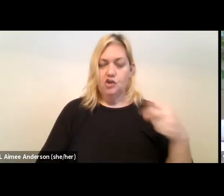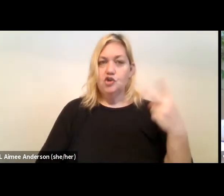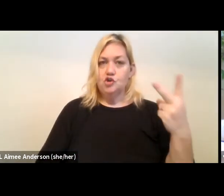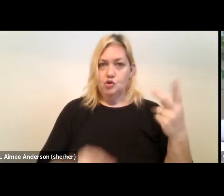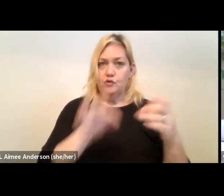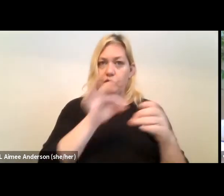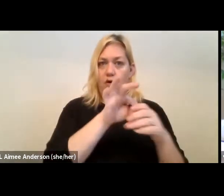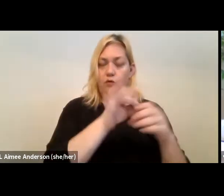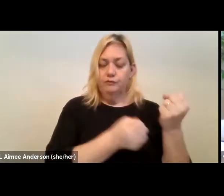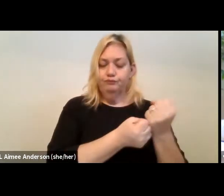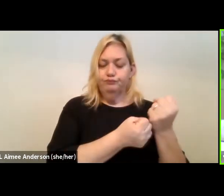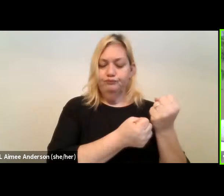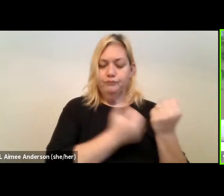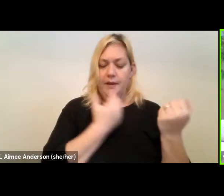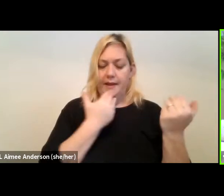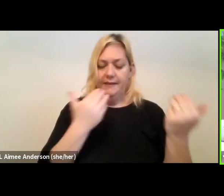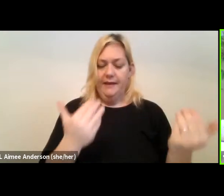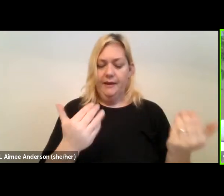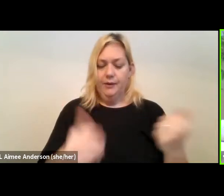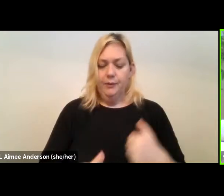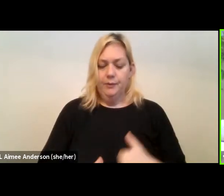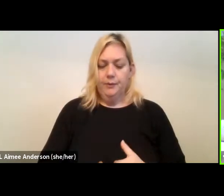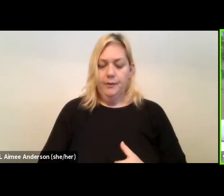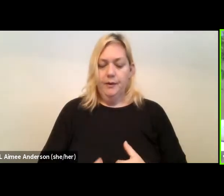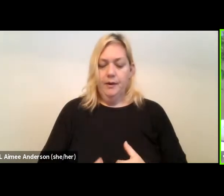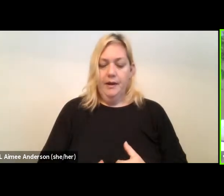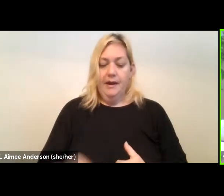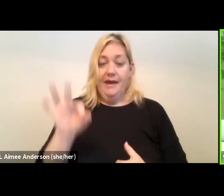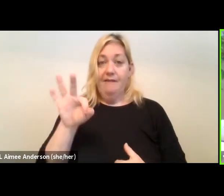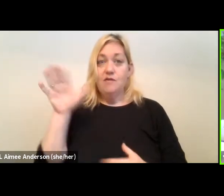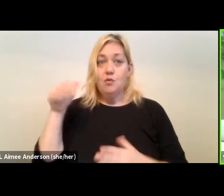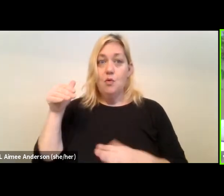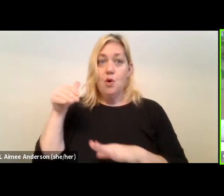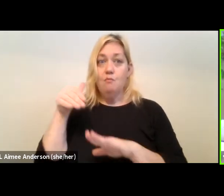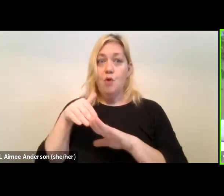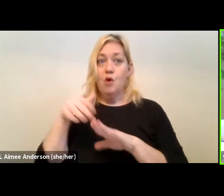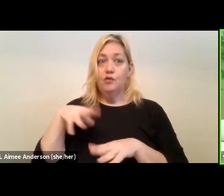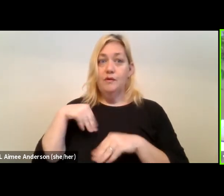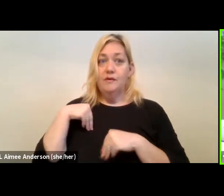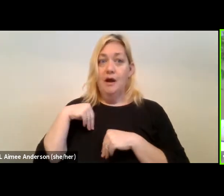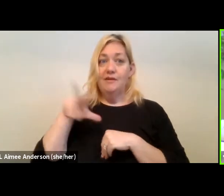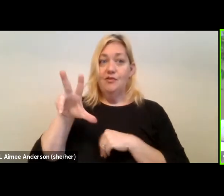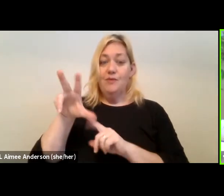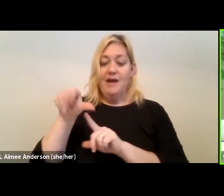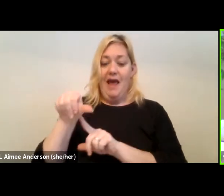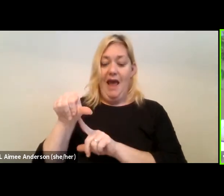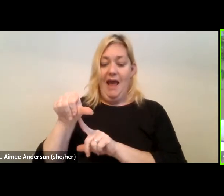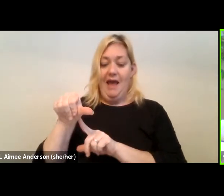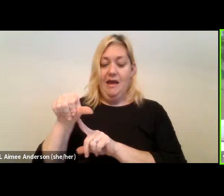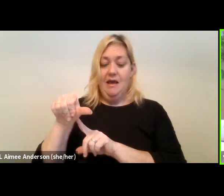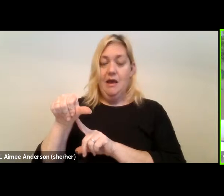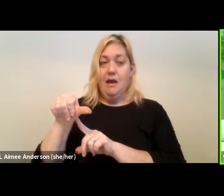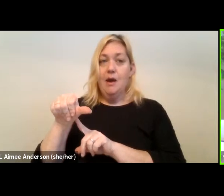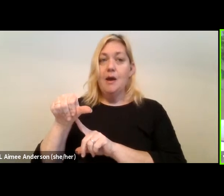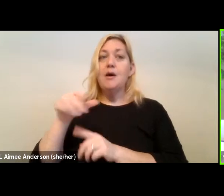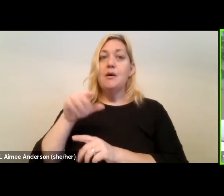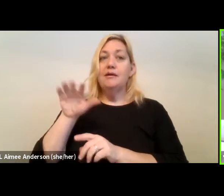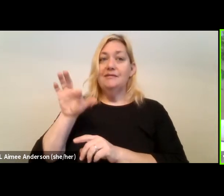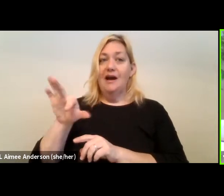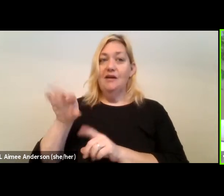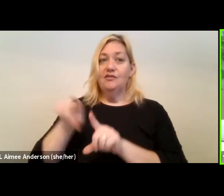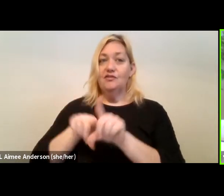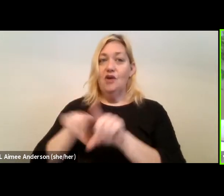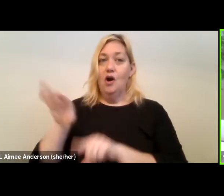favor. Thank you. So now if you're opposed to adopting item 3A, please dial *9.